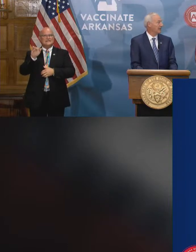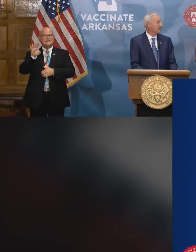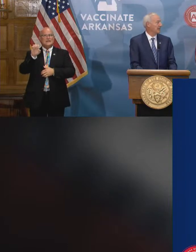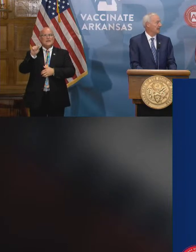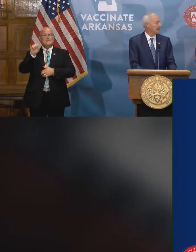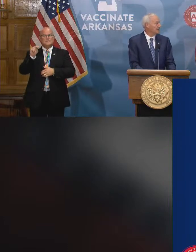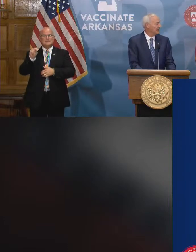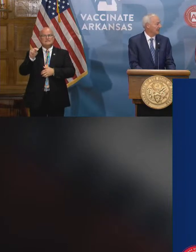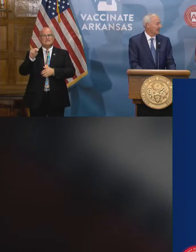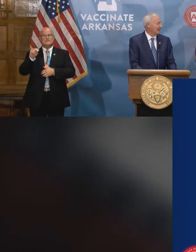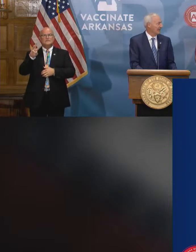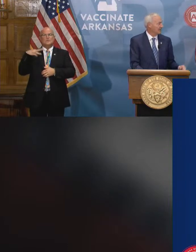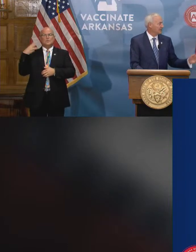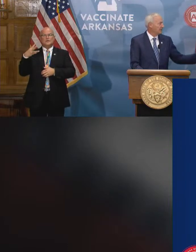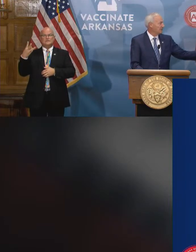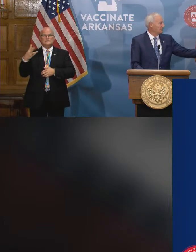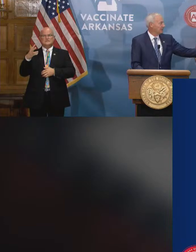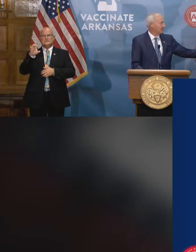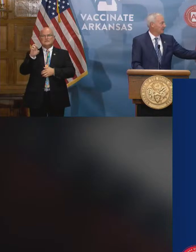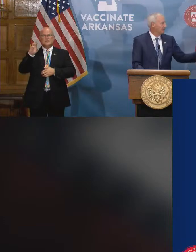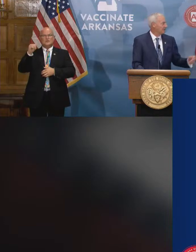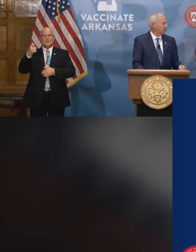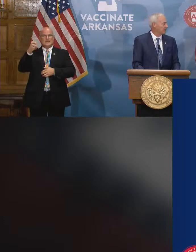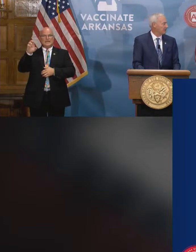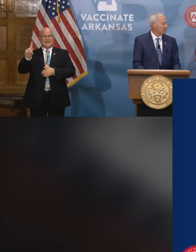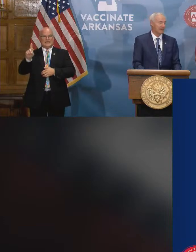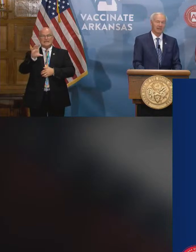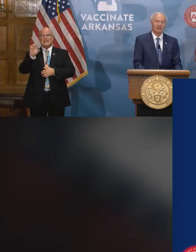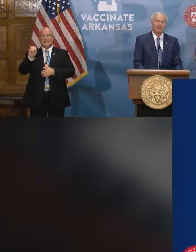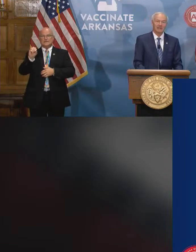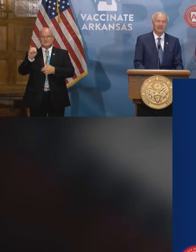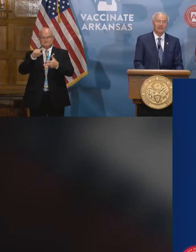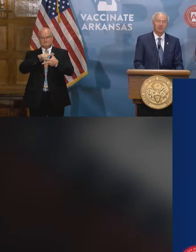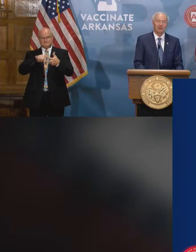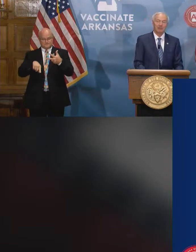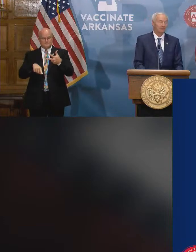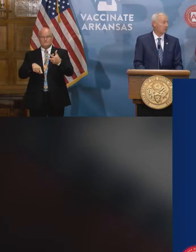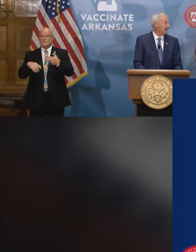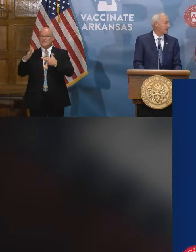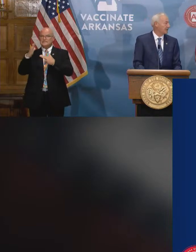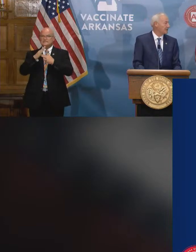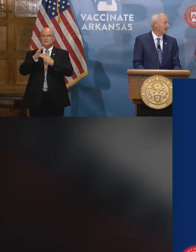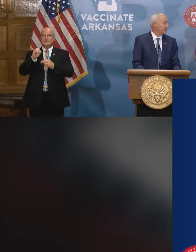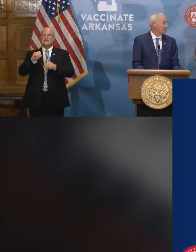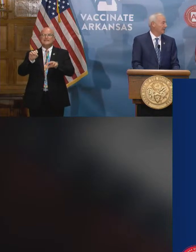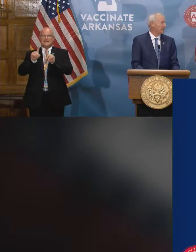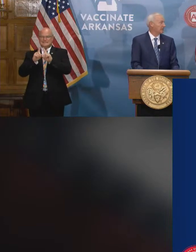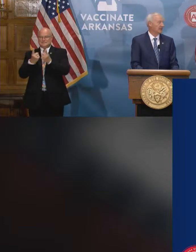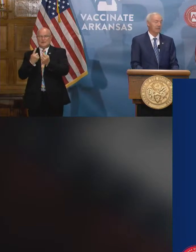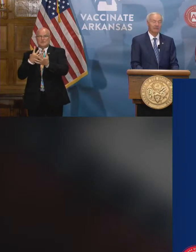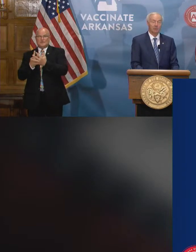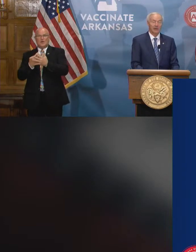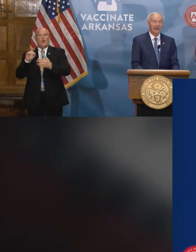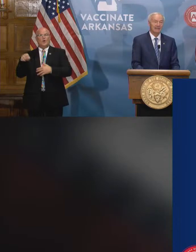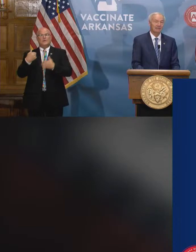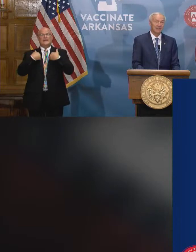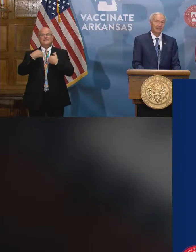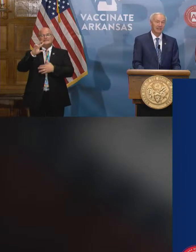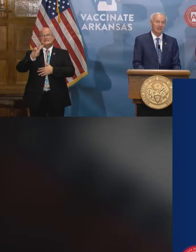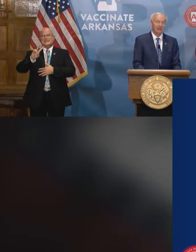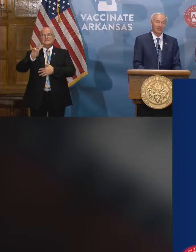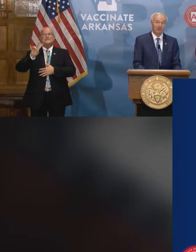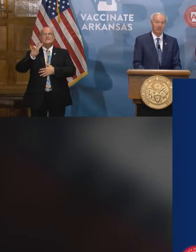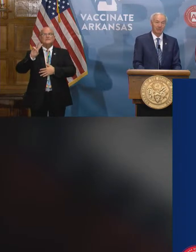and Craighead counties. I continue to be very pleased with our Department of Corrections that we only have 74